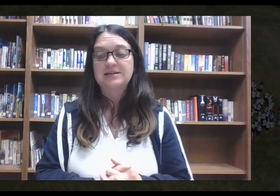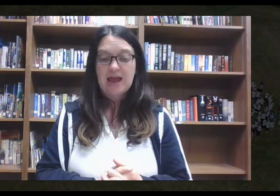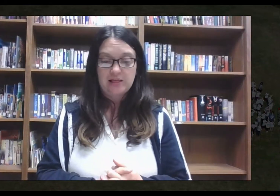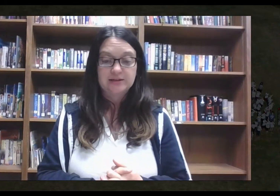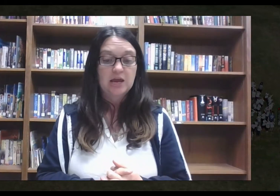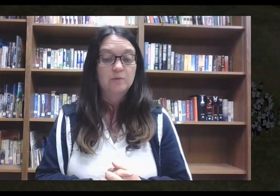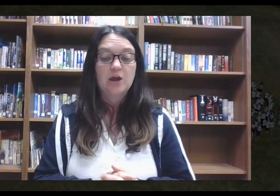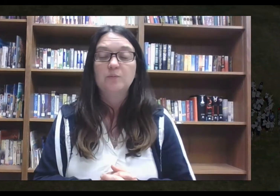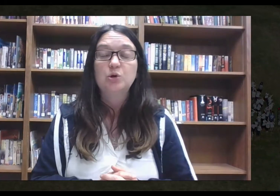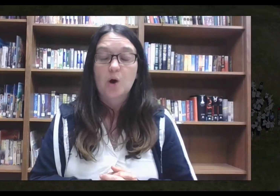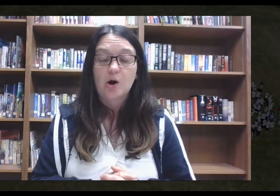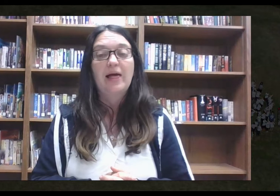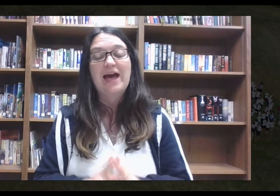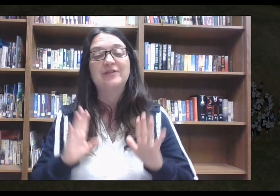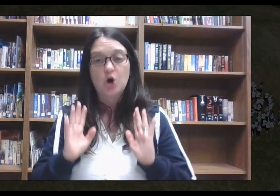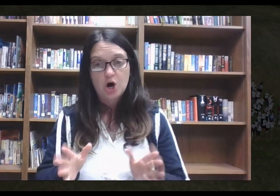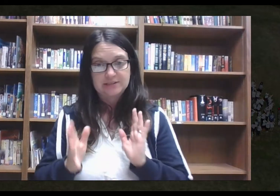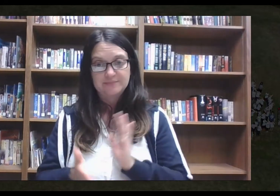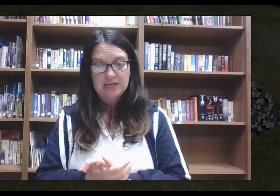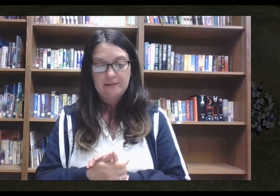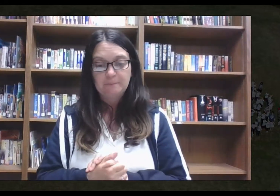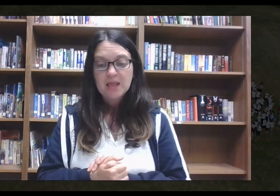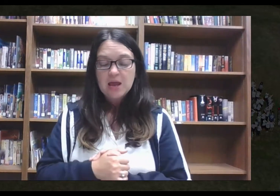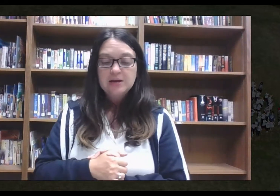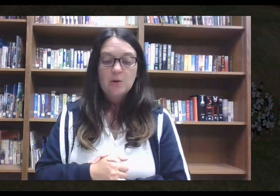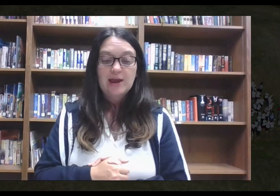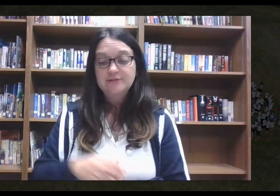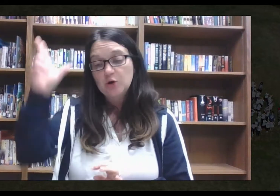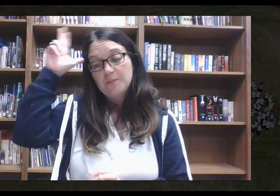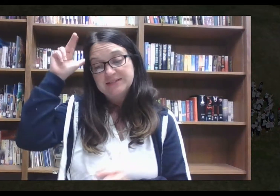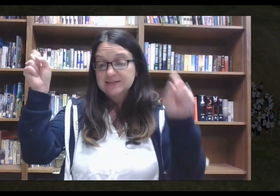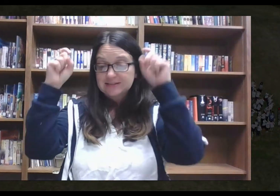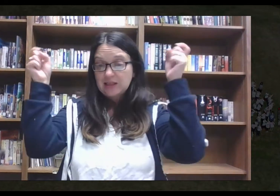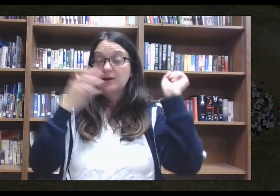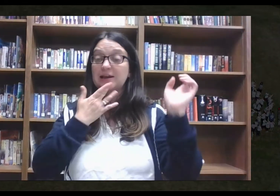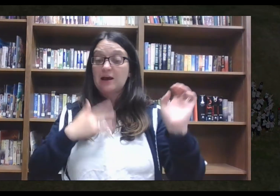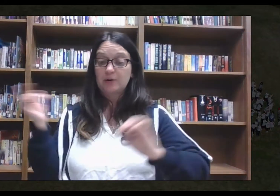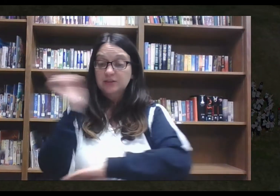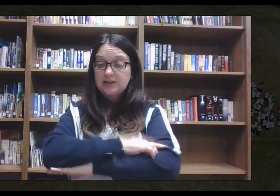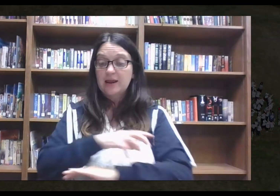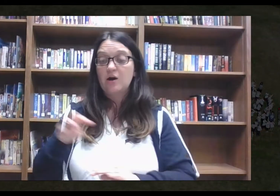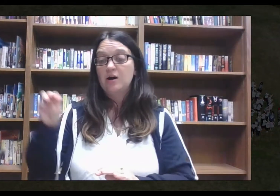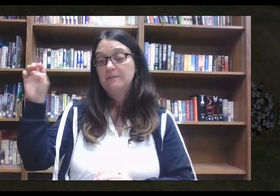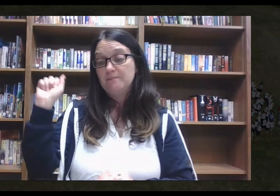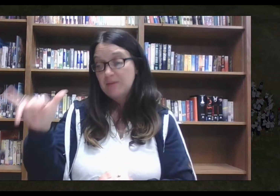and Alex. And we hope you all have an awesome day. Now we have two Mustangs celebrating a birthday on